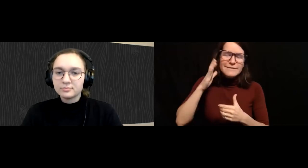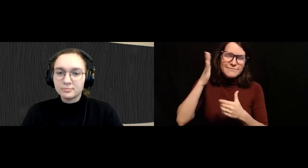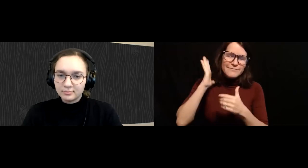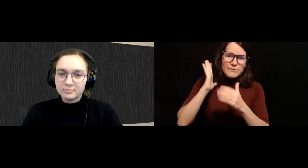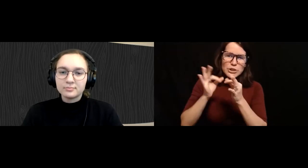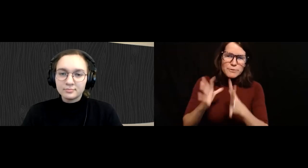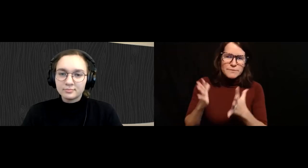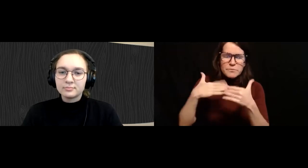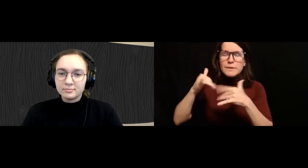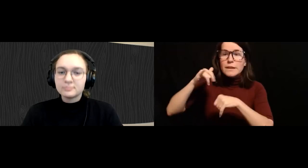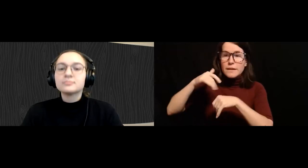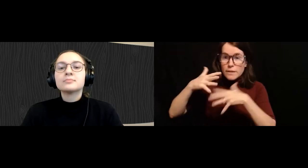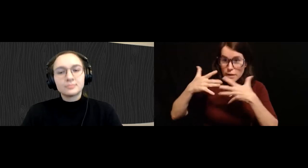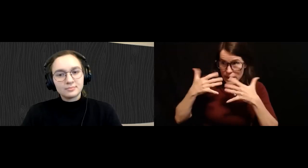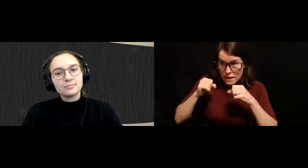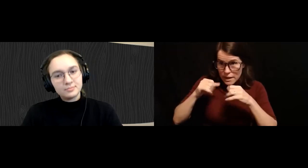in American Sign Language. And of course,